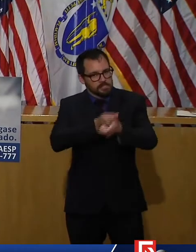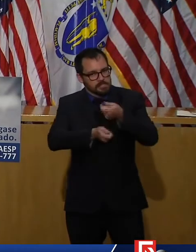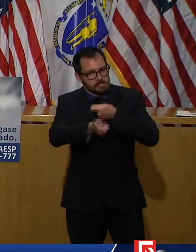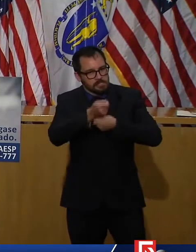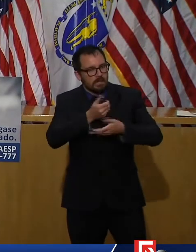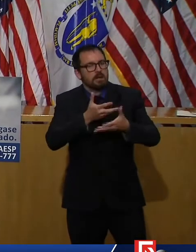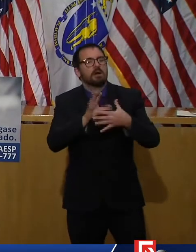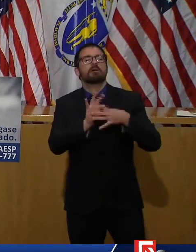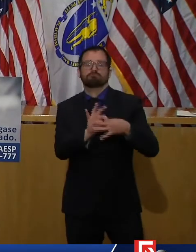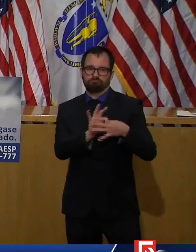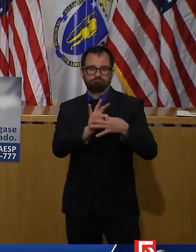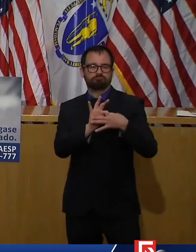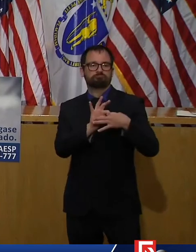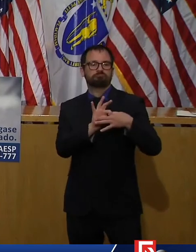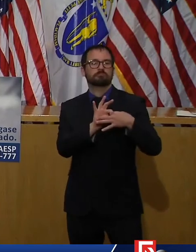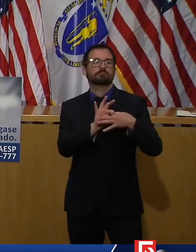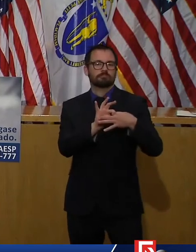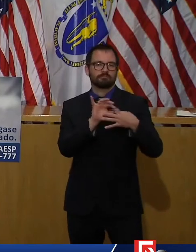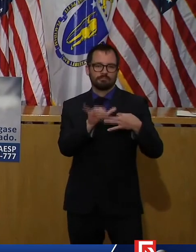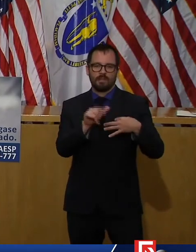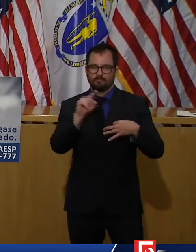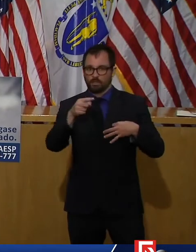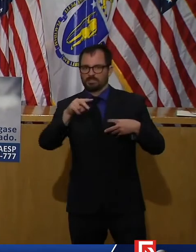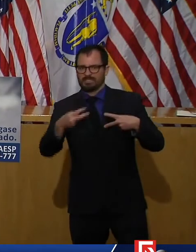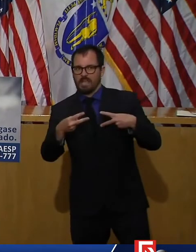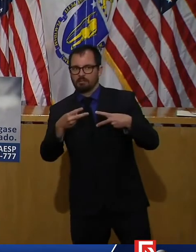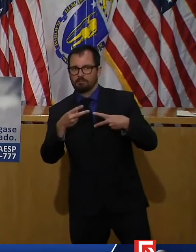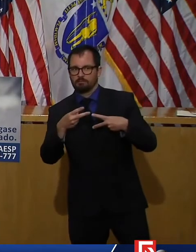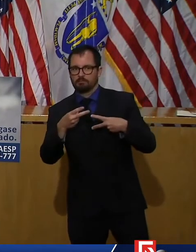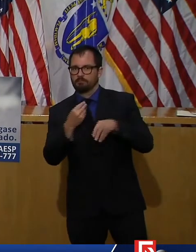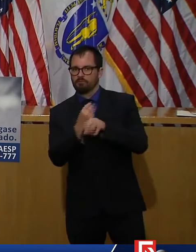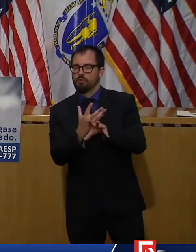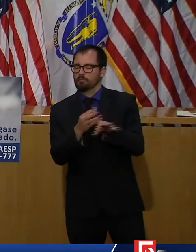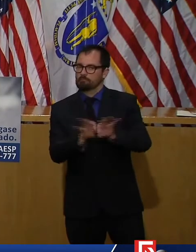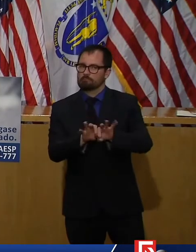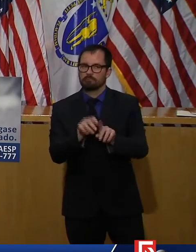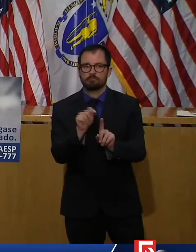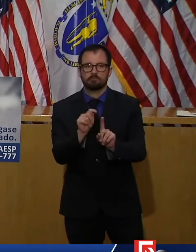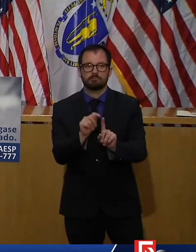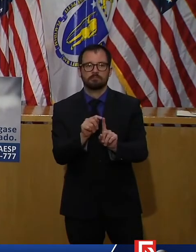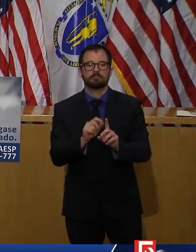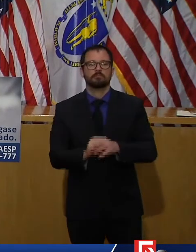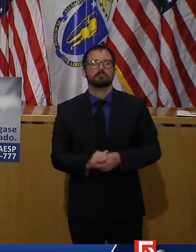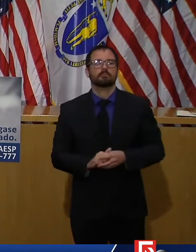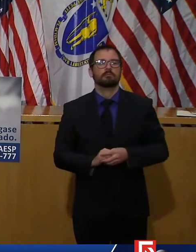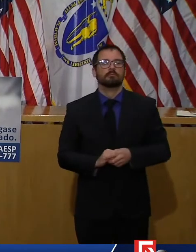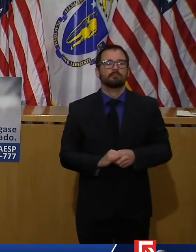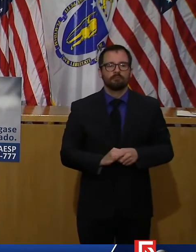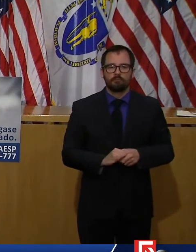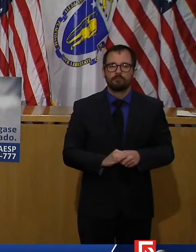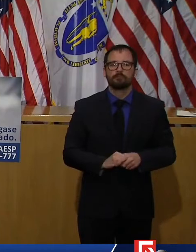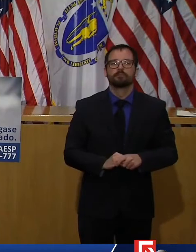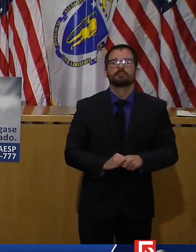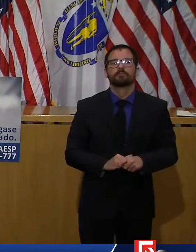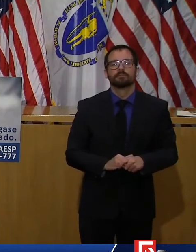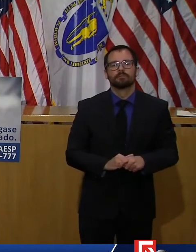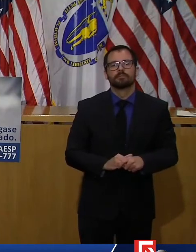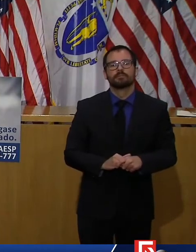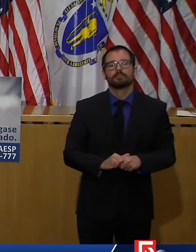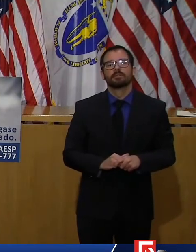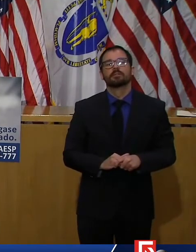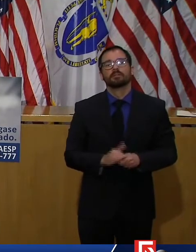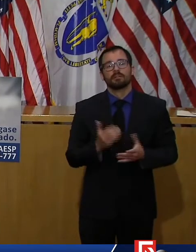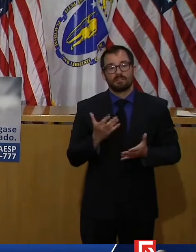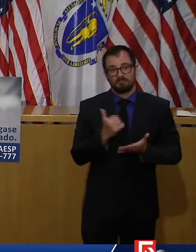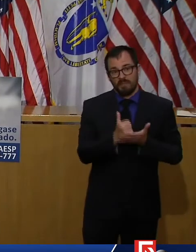out to their close contacts and tell their close contacts to expect to hear from the MA COVID team, which helps a lot with respect to